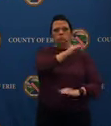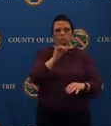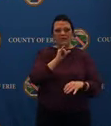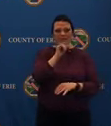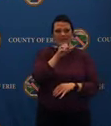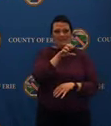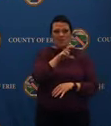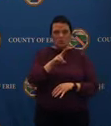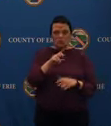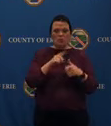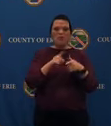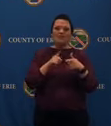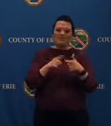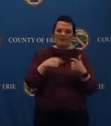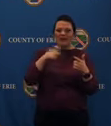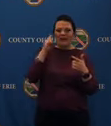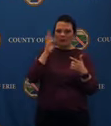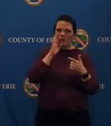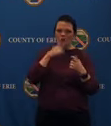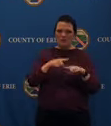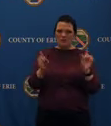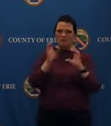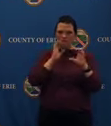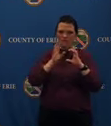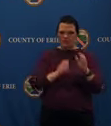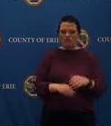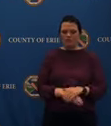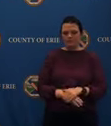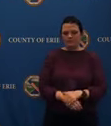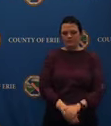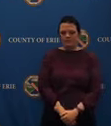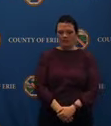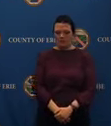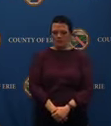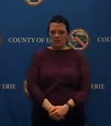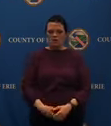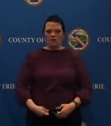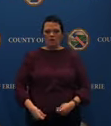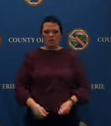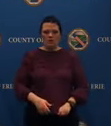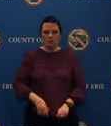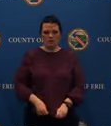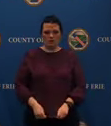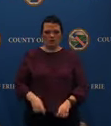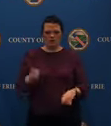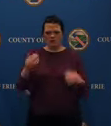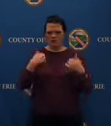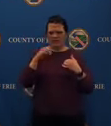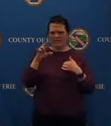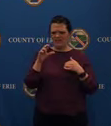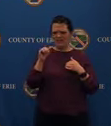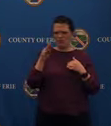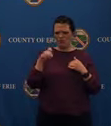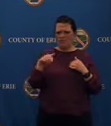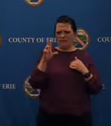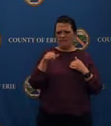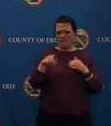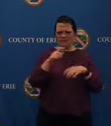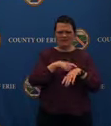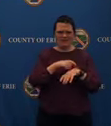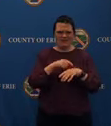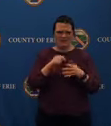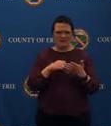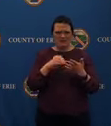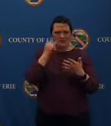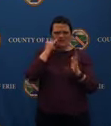ICU rates, then I think we might be having a different conversation. Do you have a ramp-up time? If it shows, how long